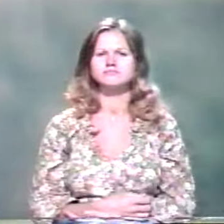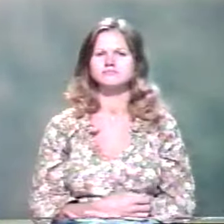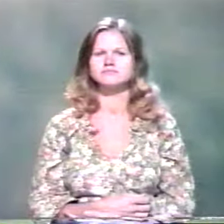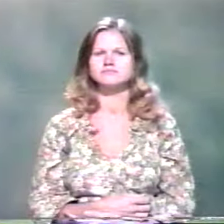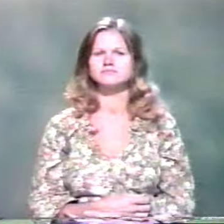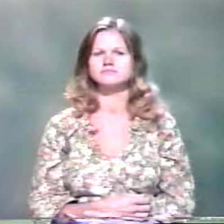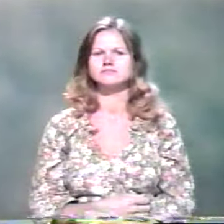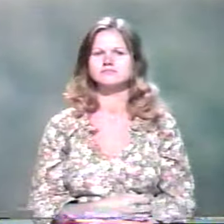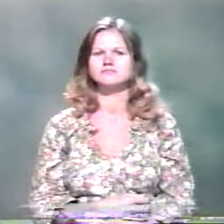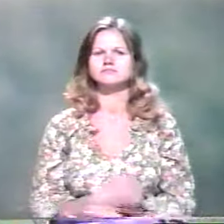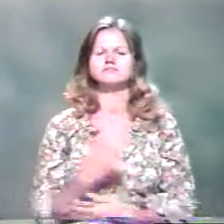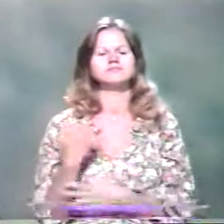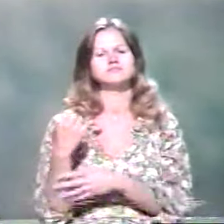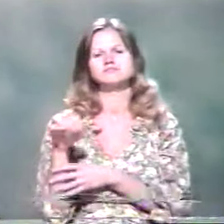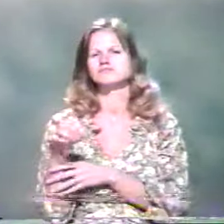To shake your head no.